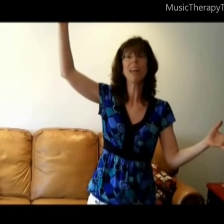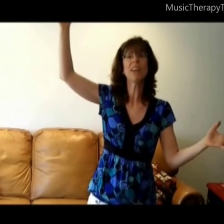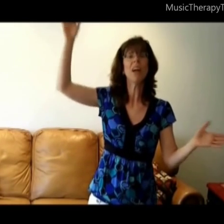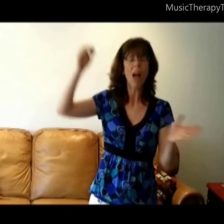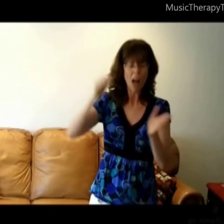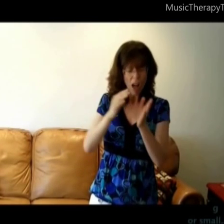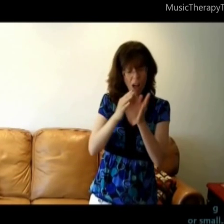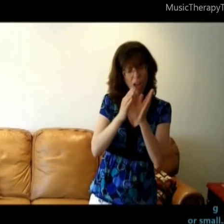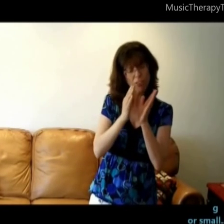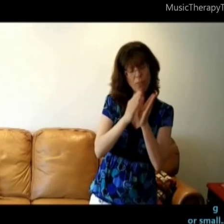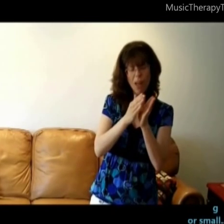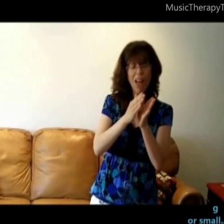great or